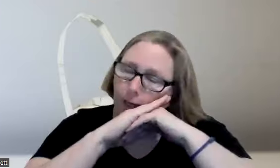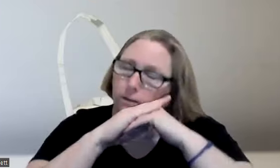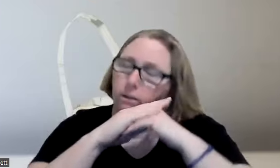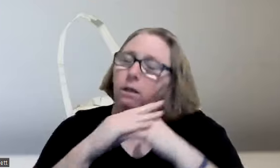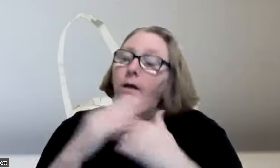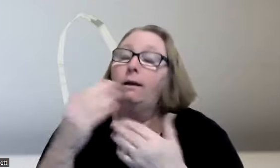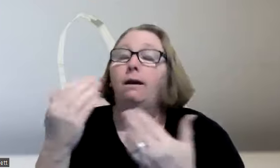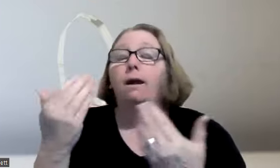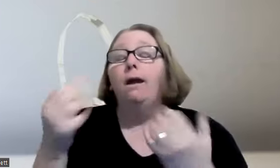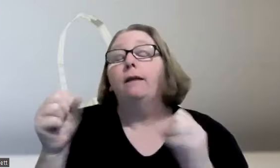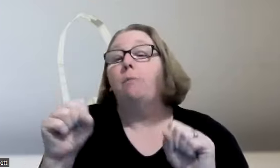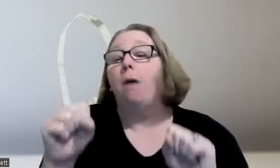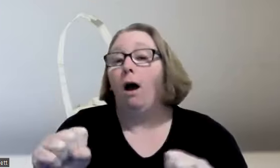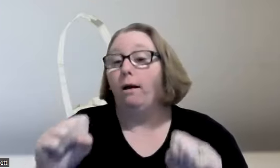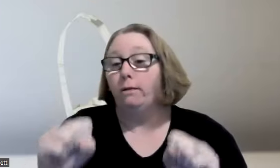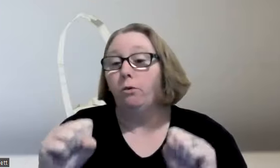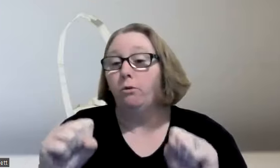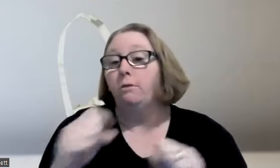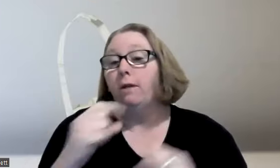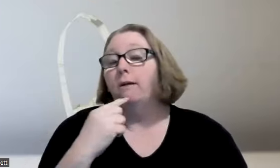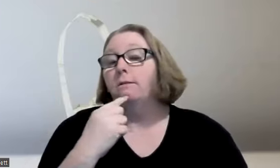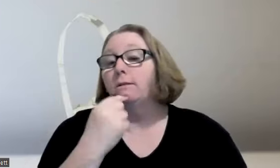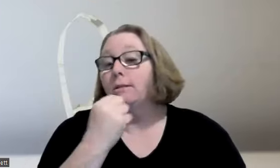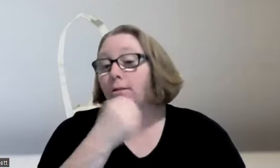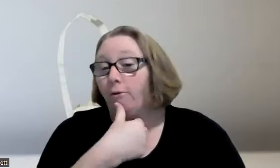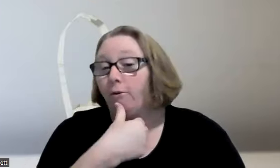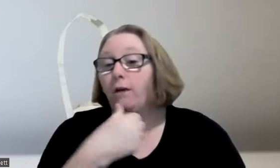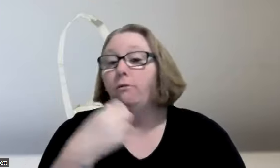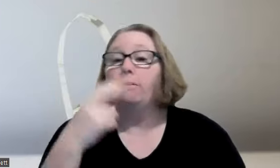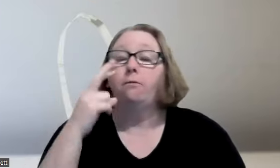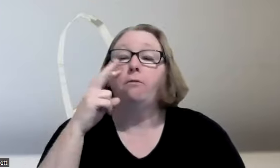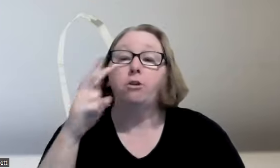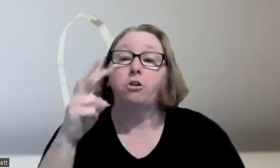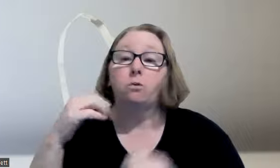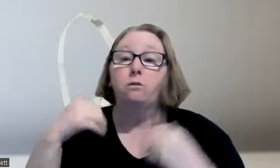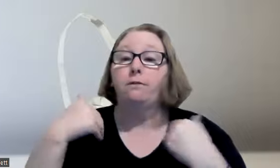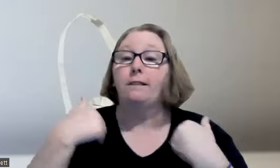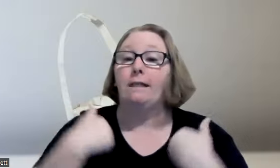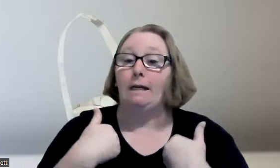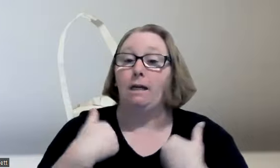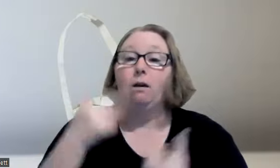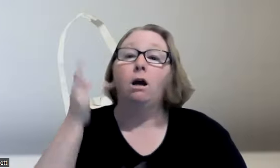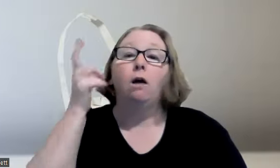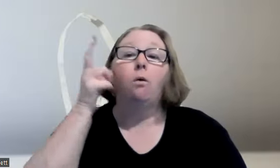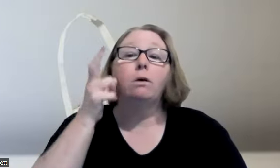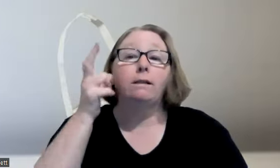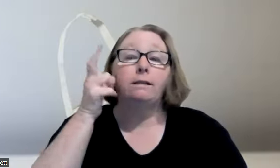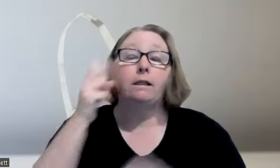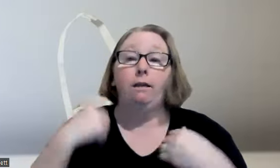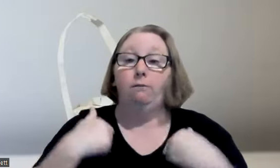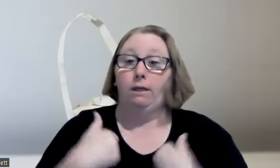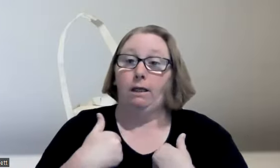desk, it's possible they are suffering from visual fatigue or listening